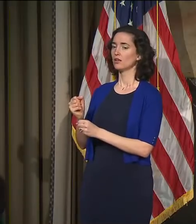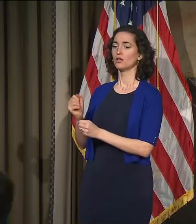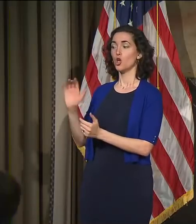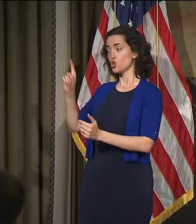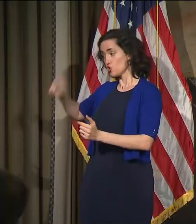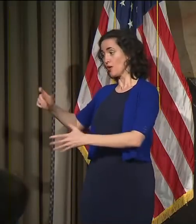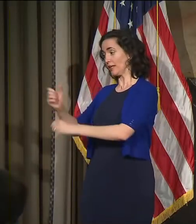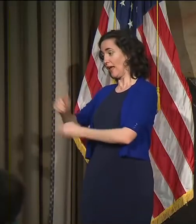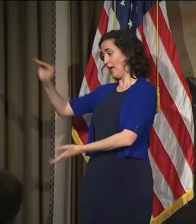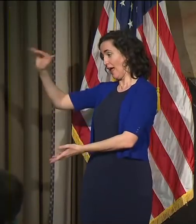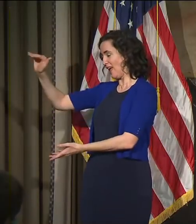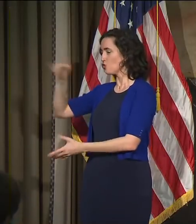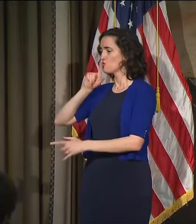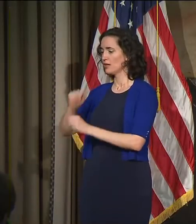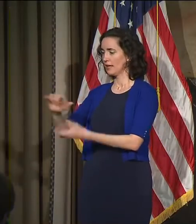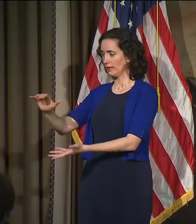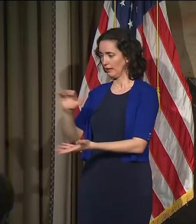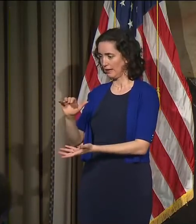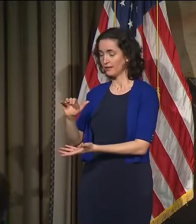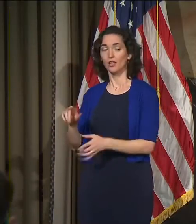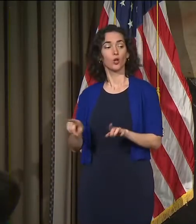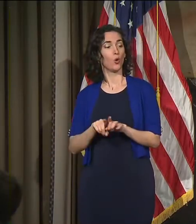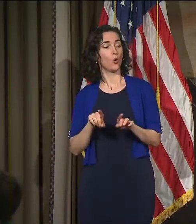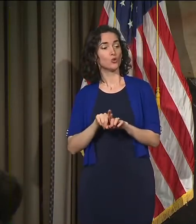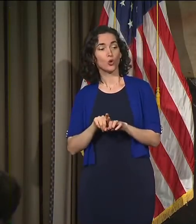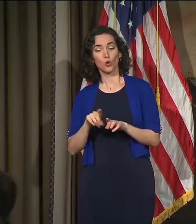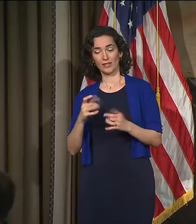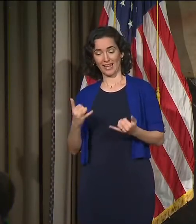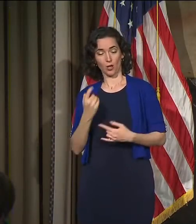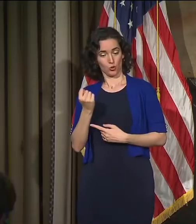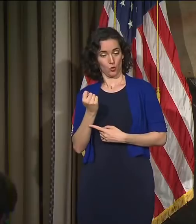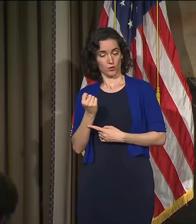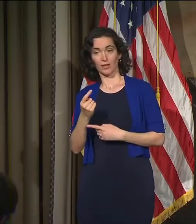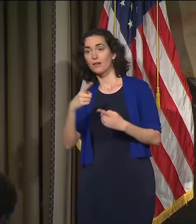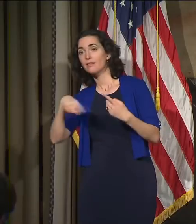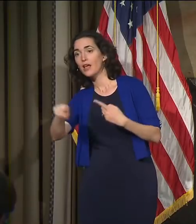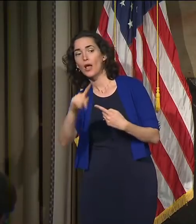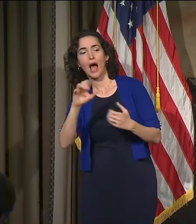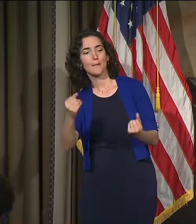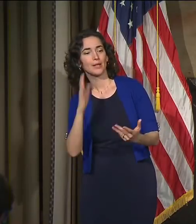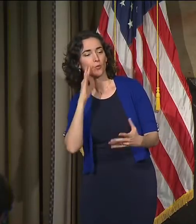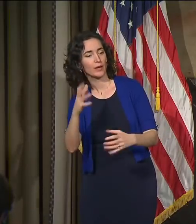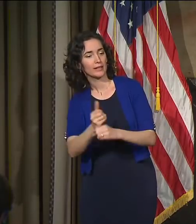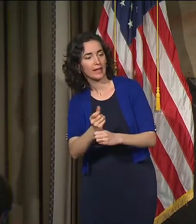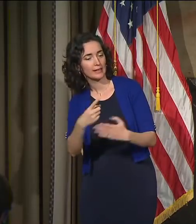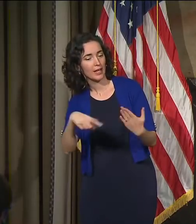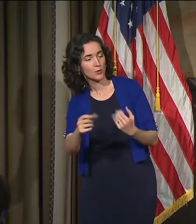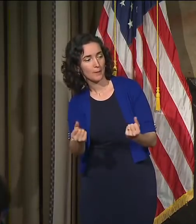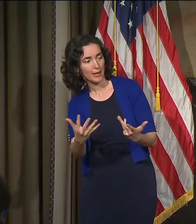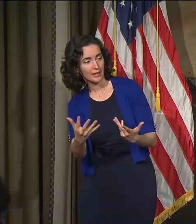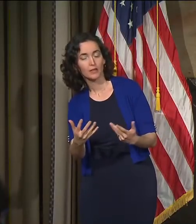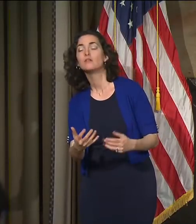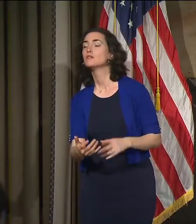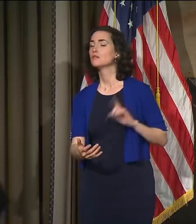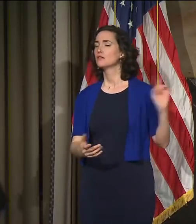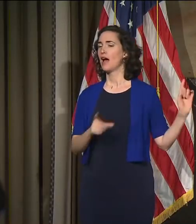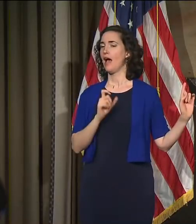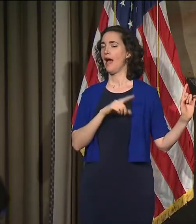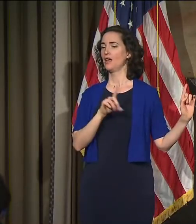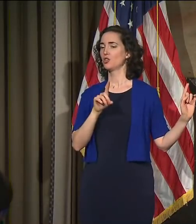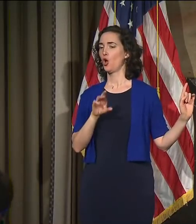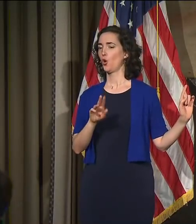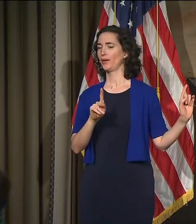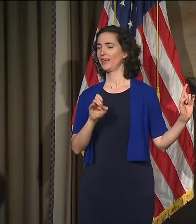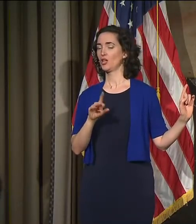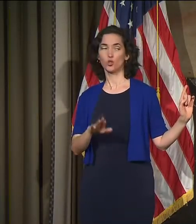Tuesday, the next week's shipments. Today is Tuesday. Do you have the numbers for next week? Yeah, I'm going to ask Dr. Kenner. I don't